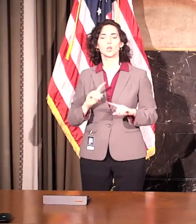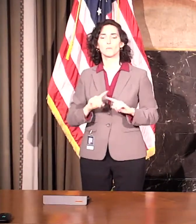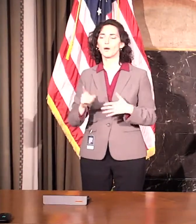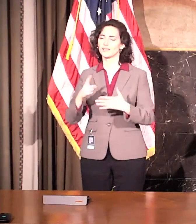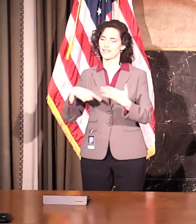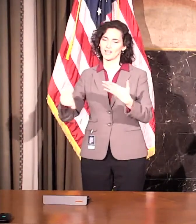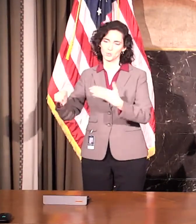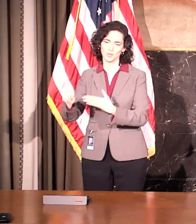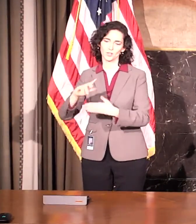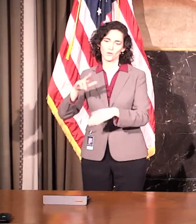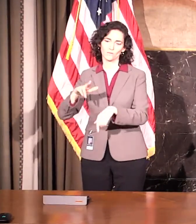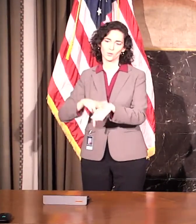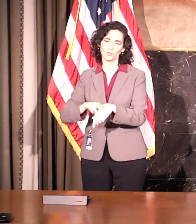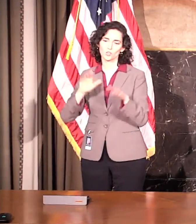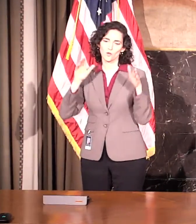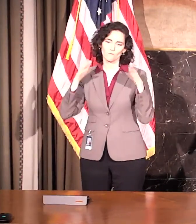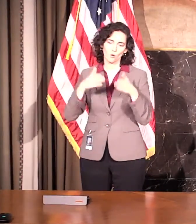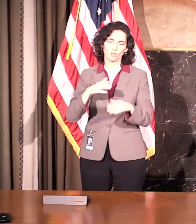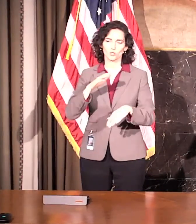be focusing on